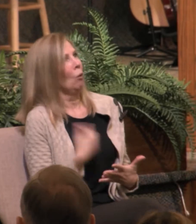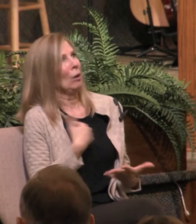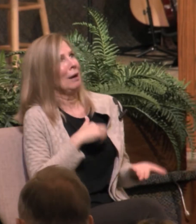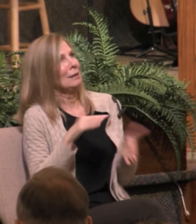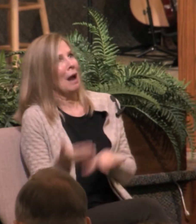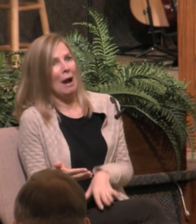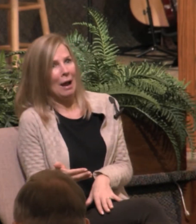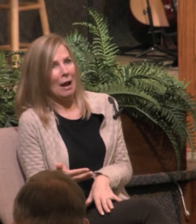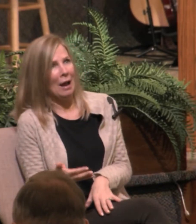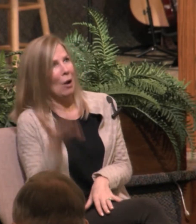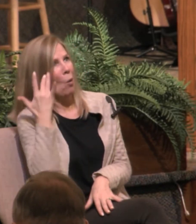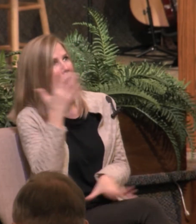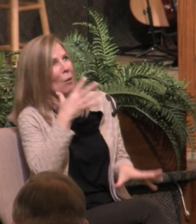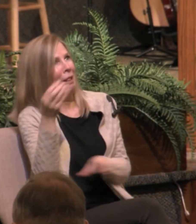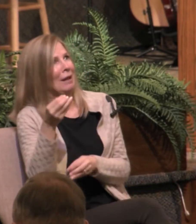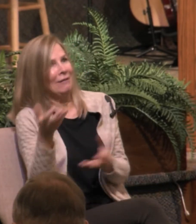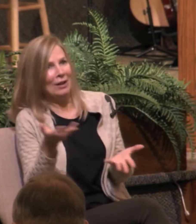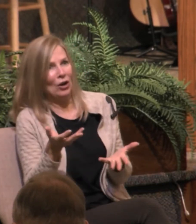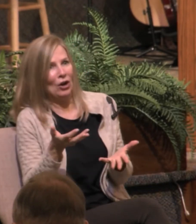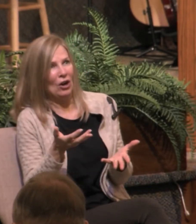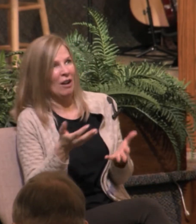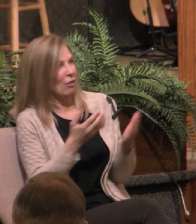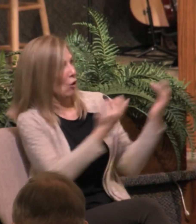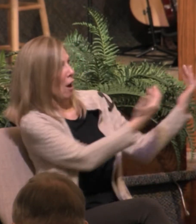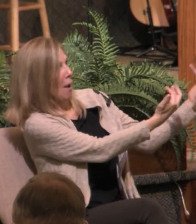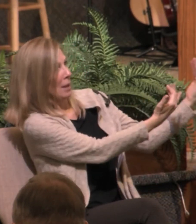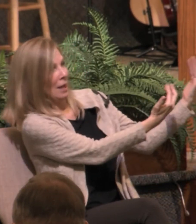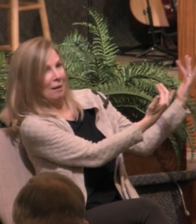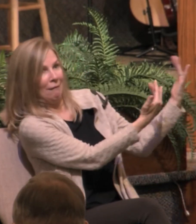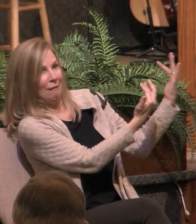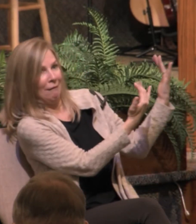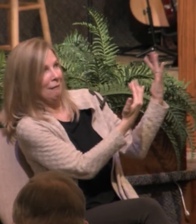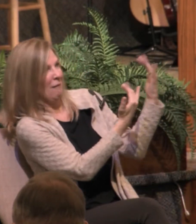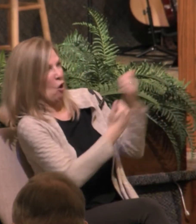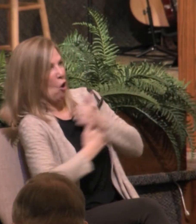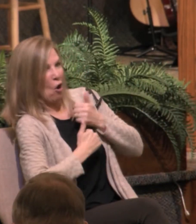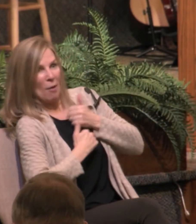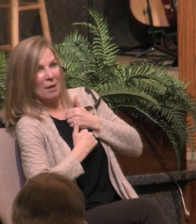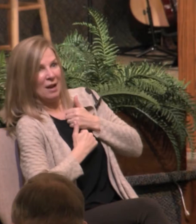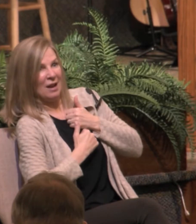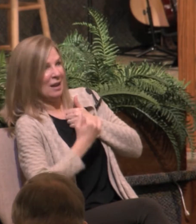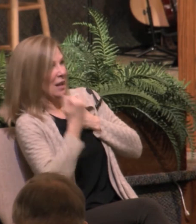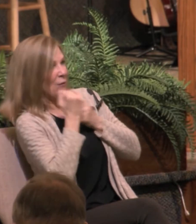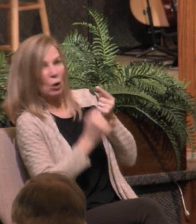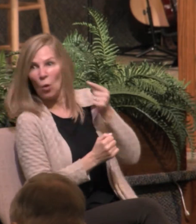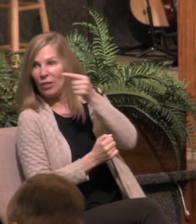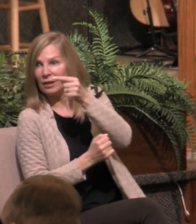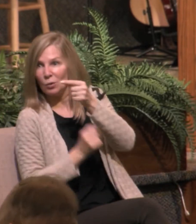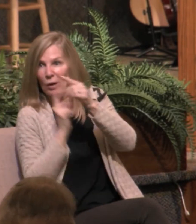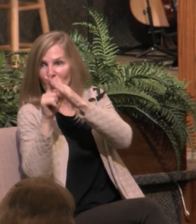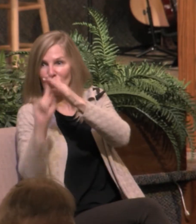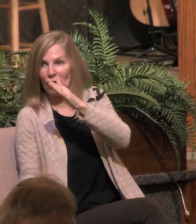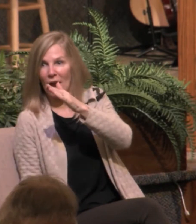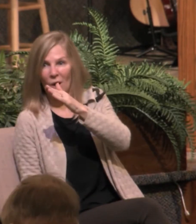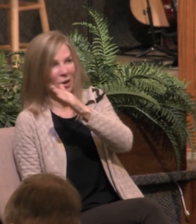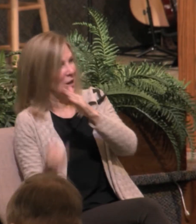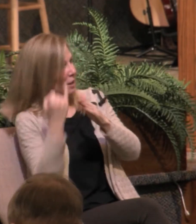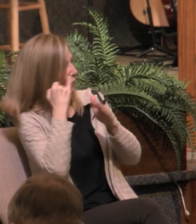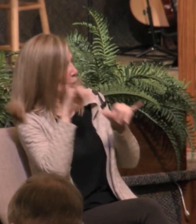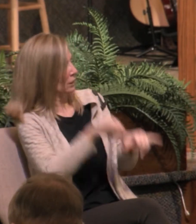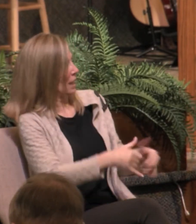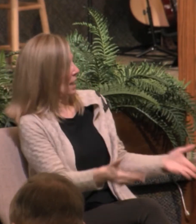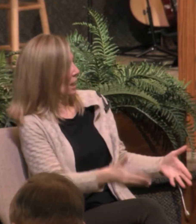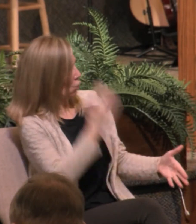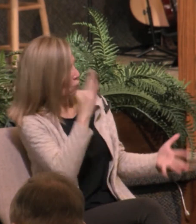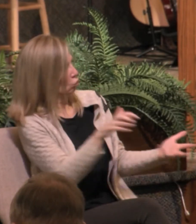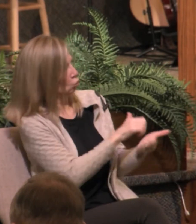die. They're coming with an army towards us, and if we go that way, we drown, and if we stay here, they're going to destroy us. Thanks a